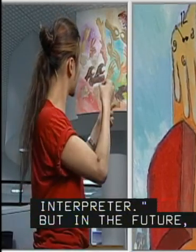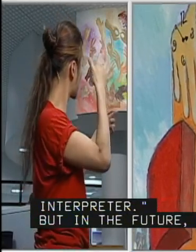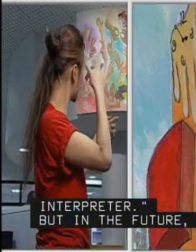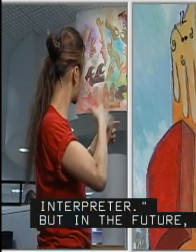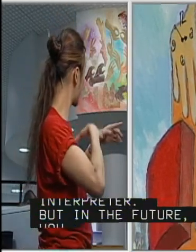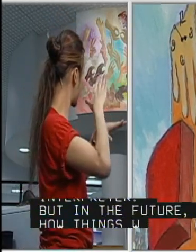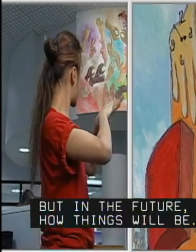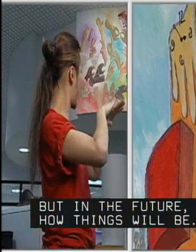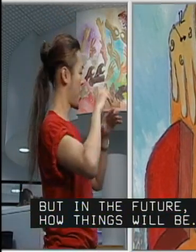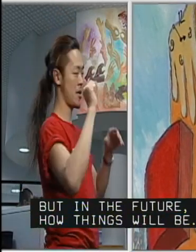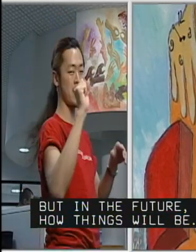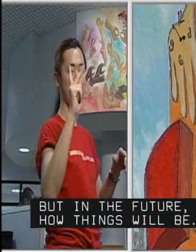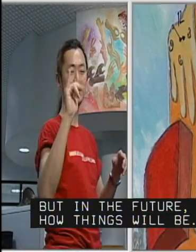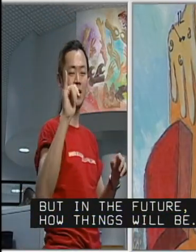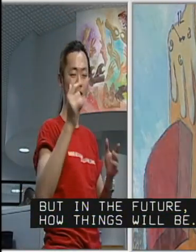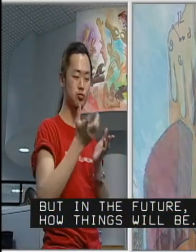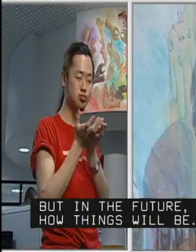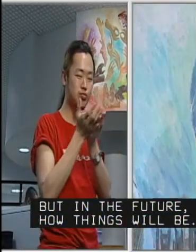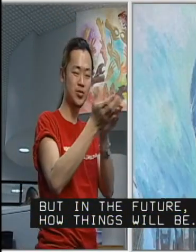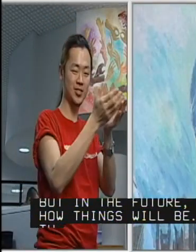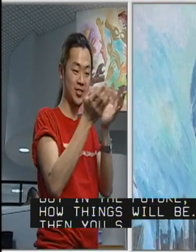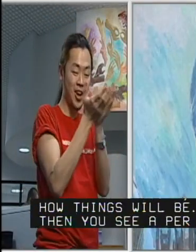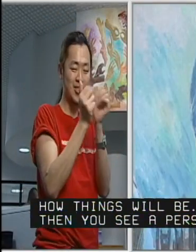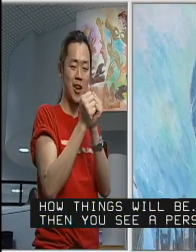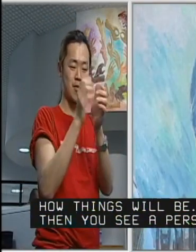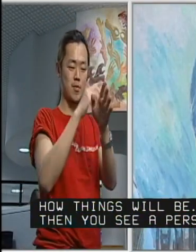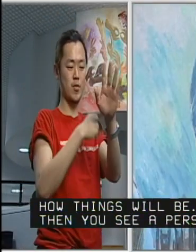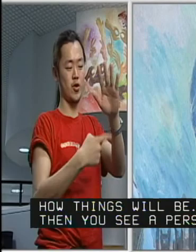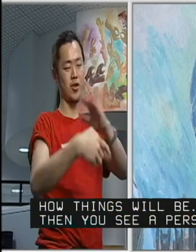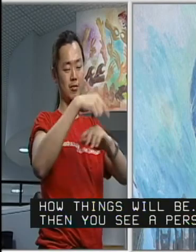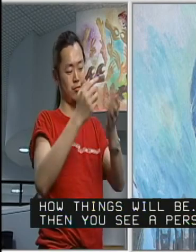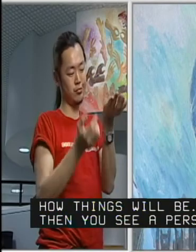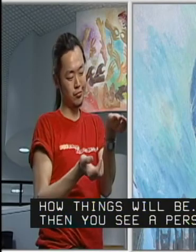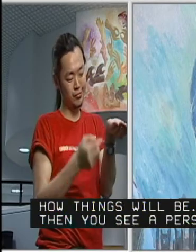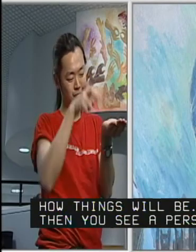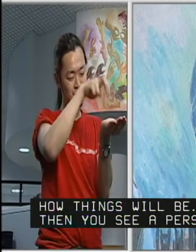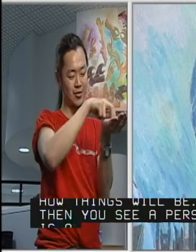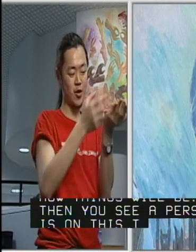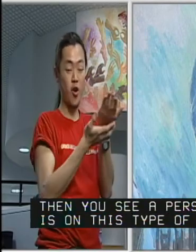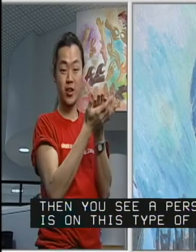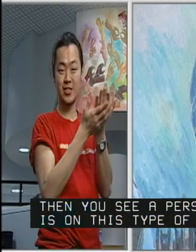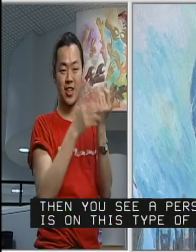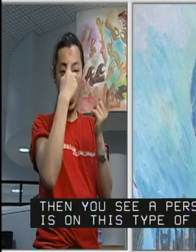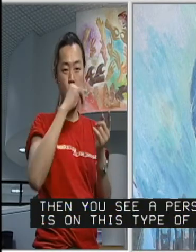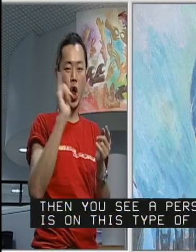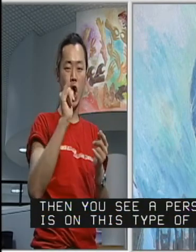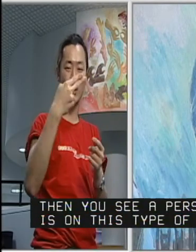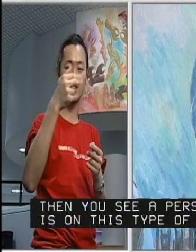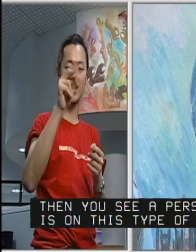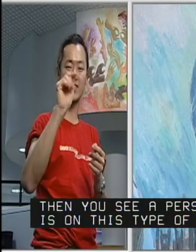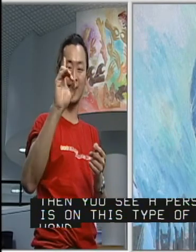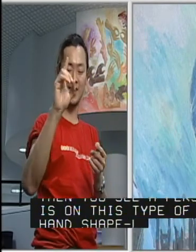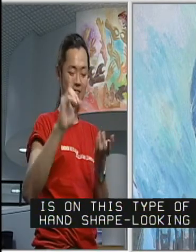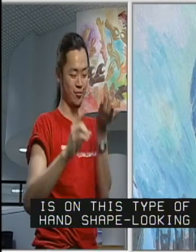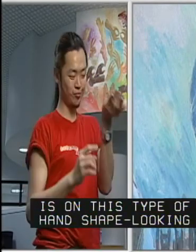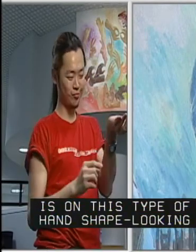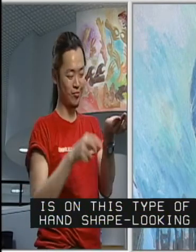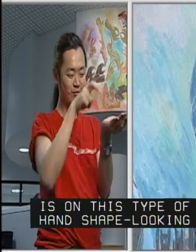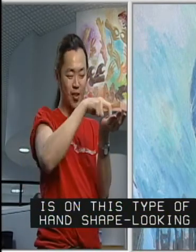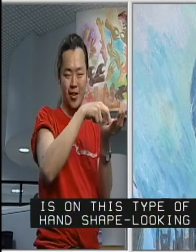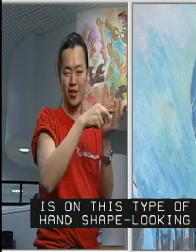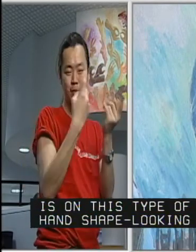maybe that's how things will be. Then you see a person here who's on this type of hand